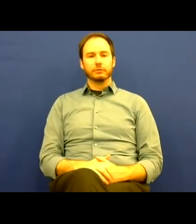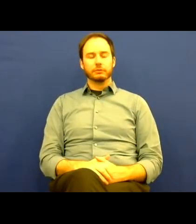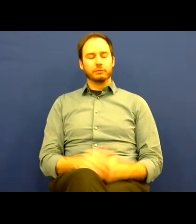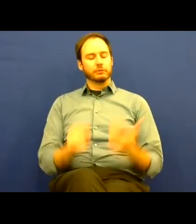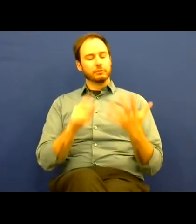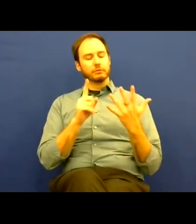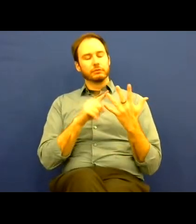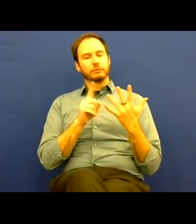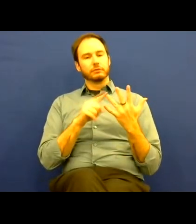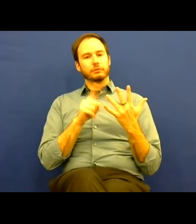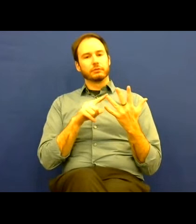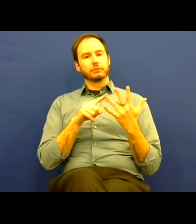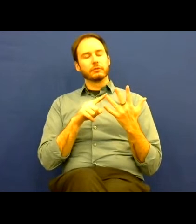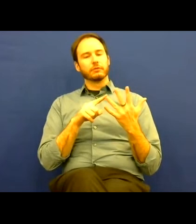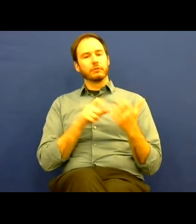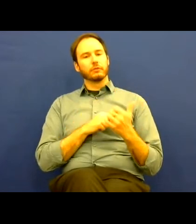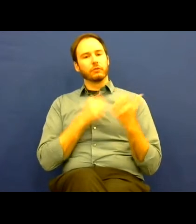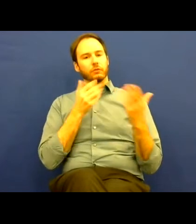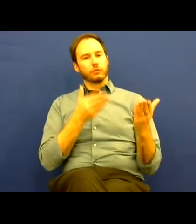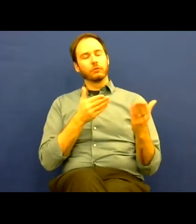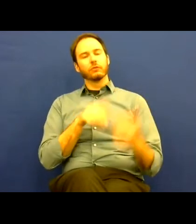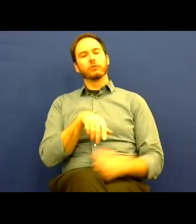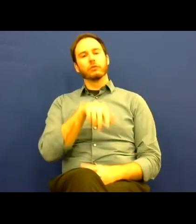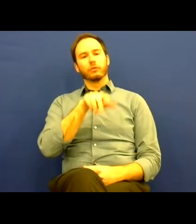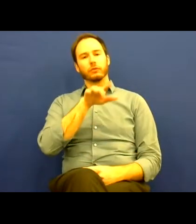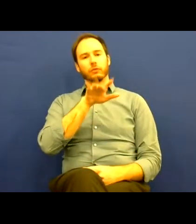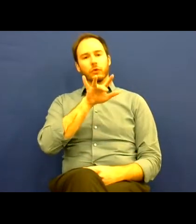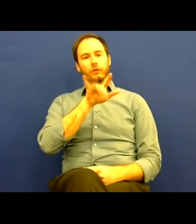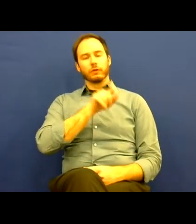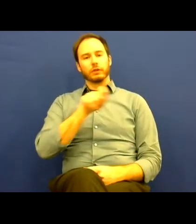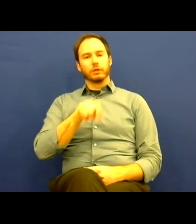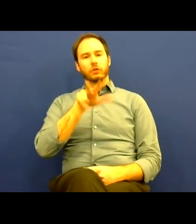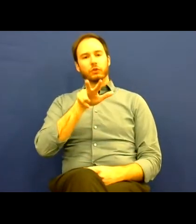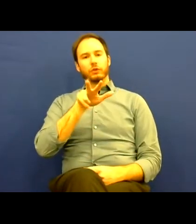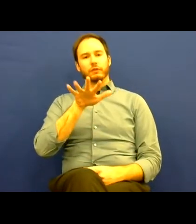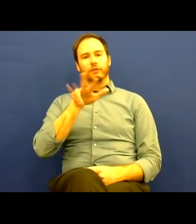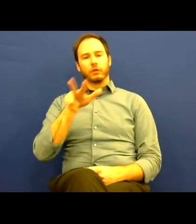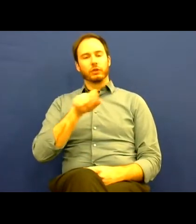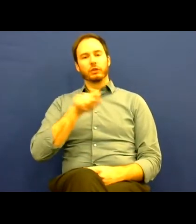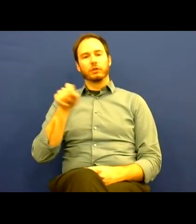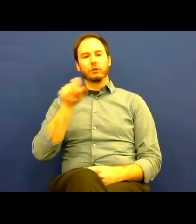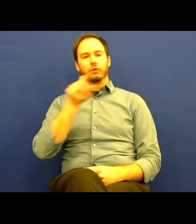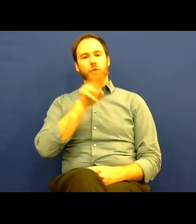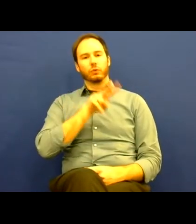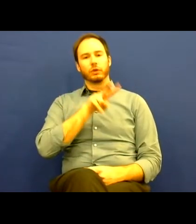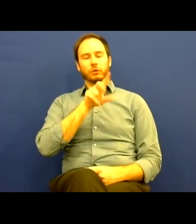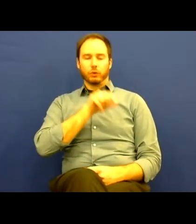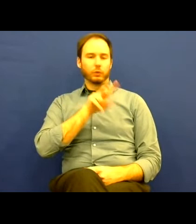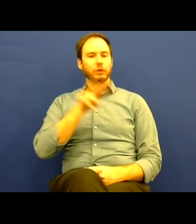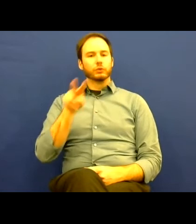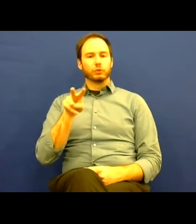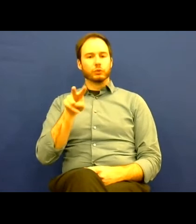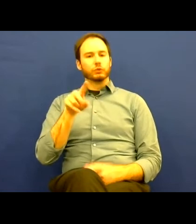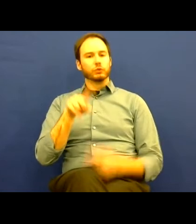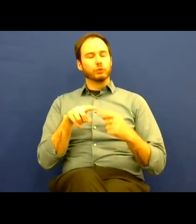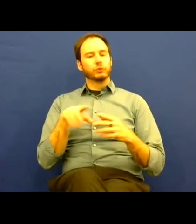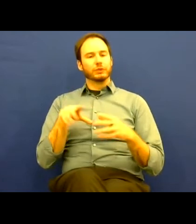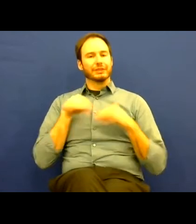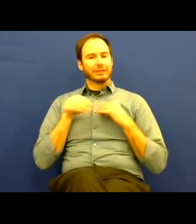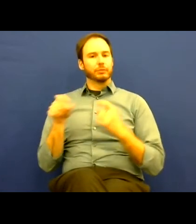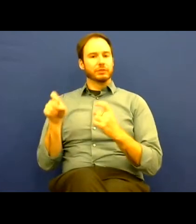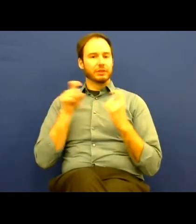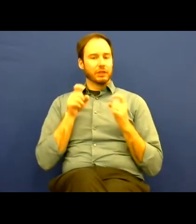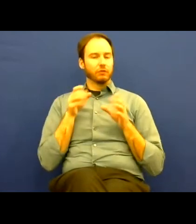Mr. Supervisor, fellow town board members, I have resolution 25-353, 2022 to accept the dedication